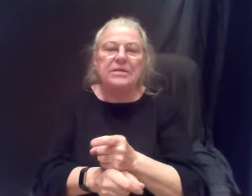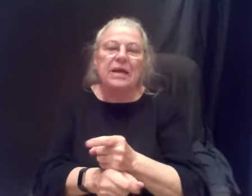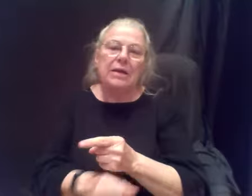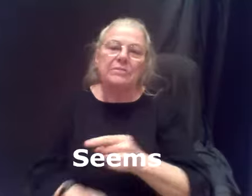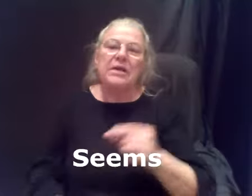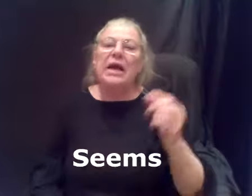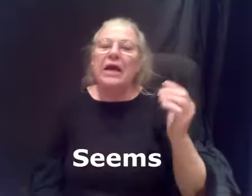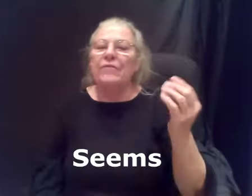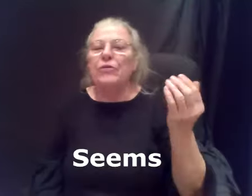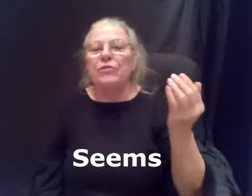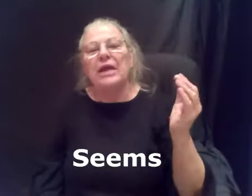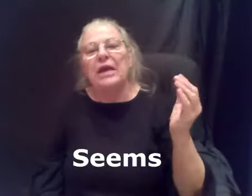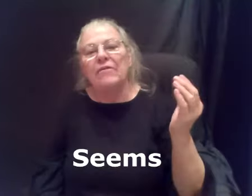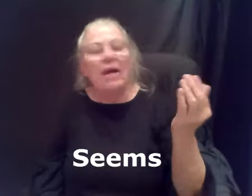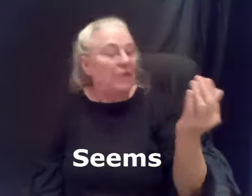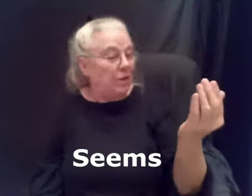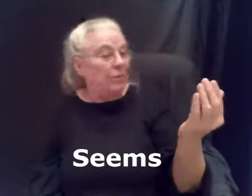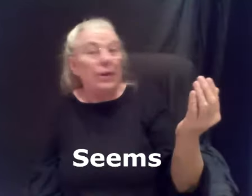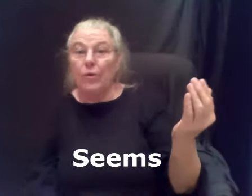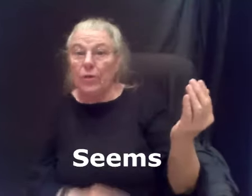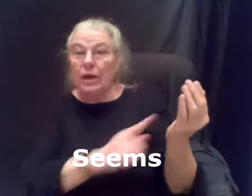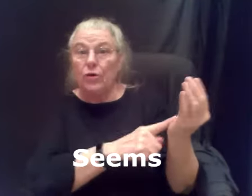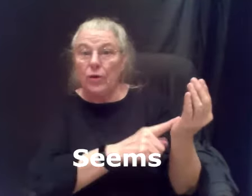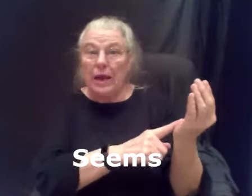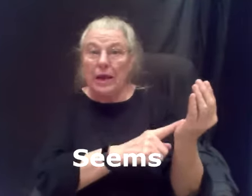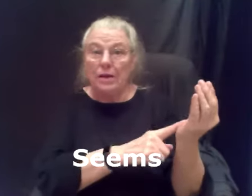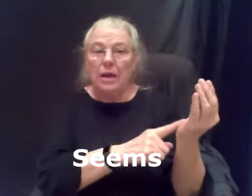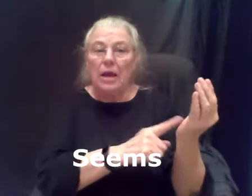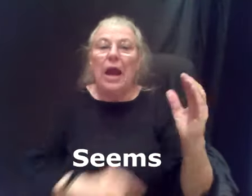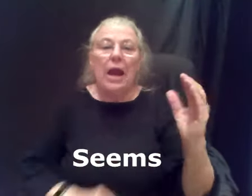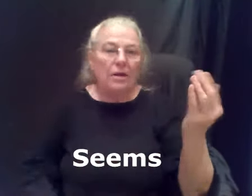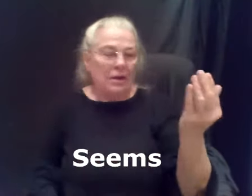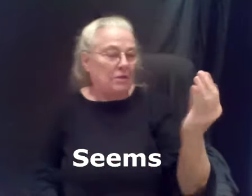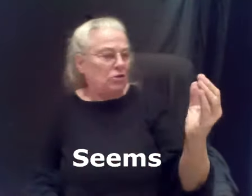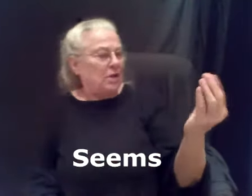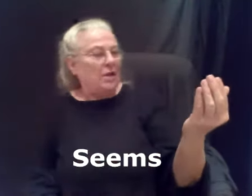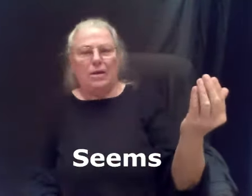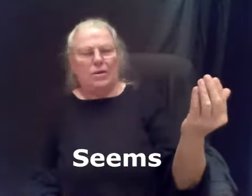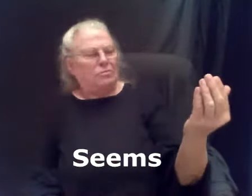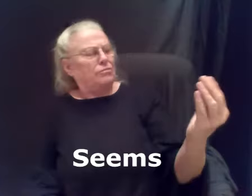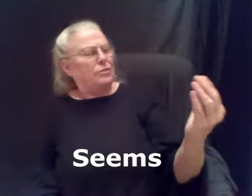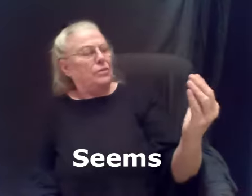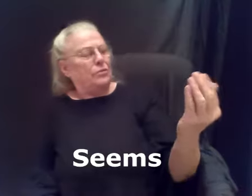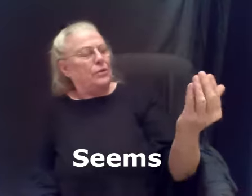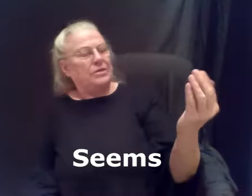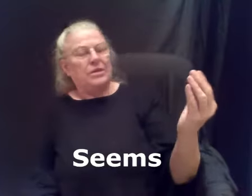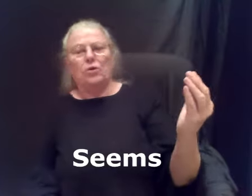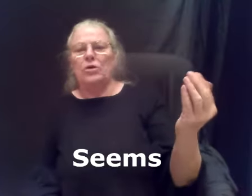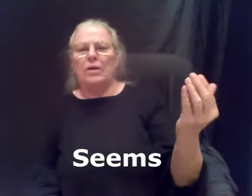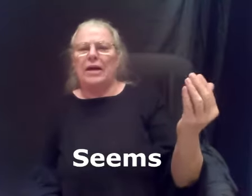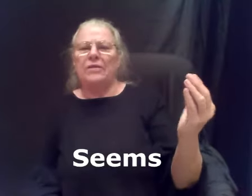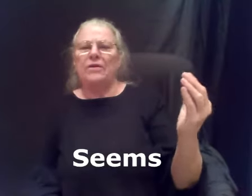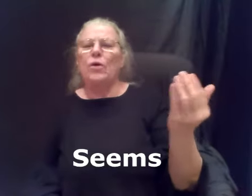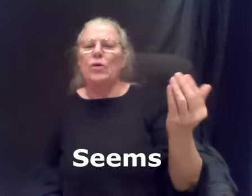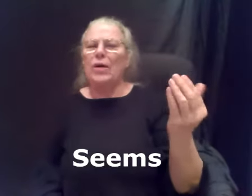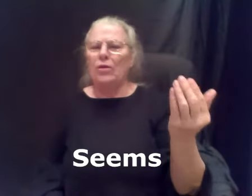Seams. If you think of having a mirror in your hand and it just kind of like, oh, what does it look like in there? What do I look like